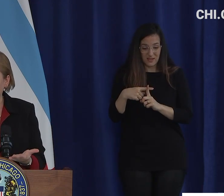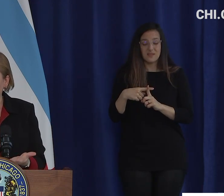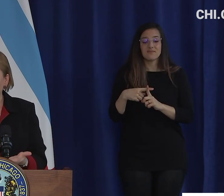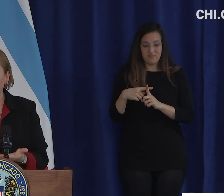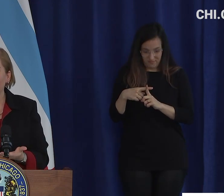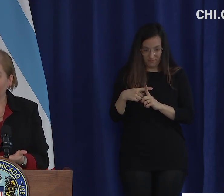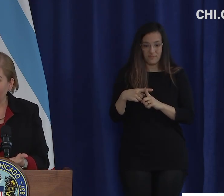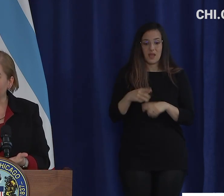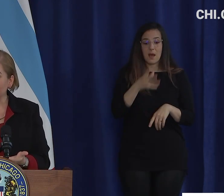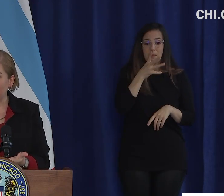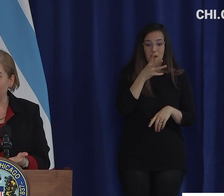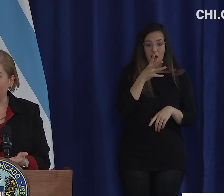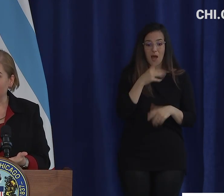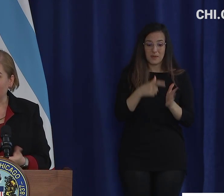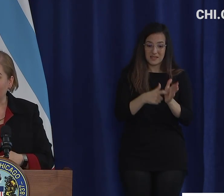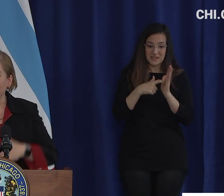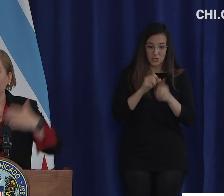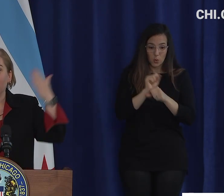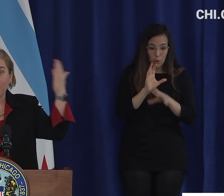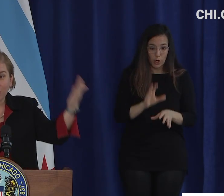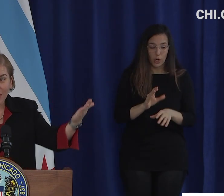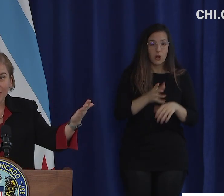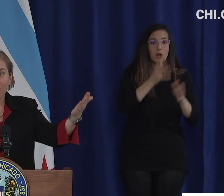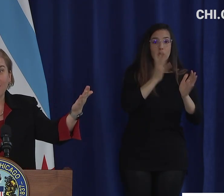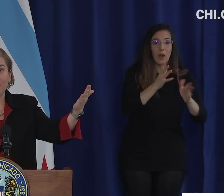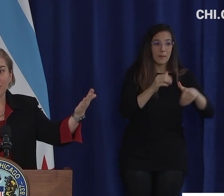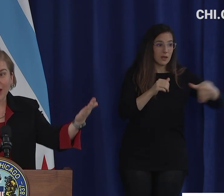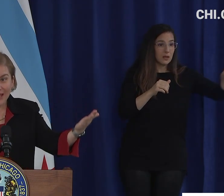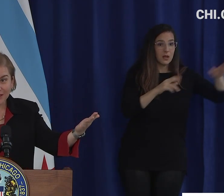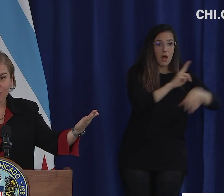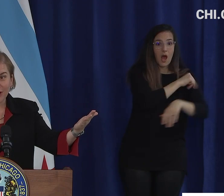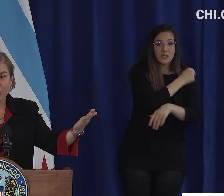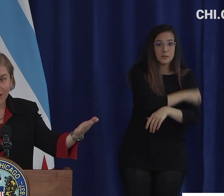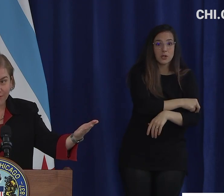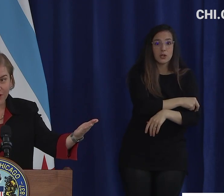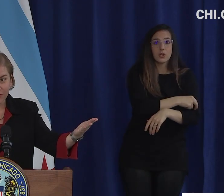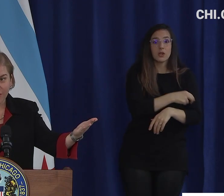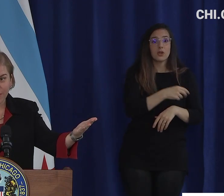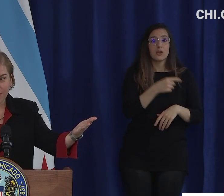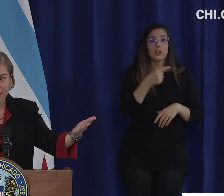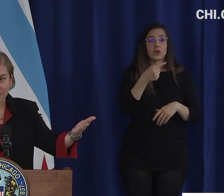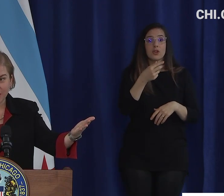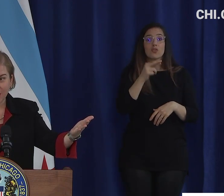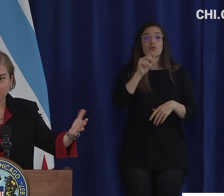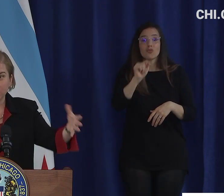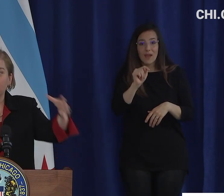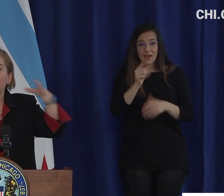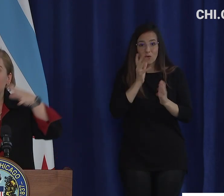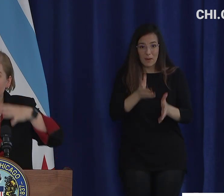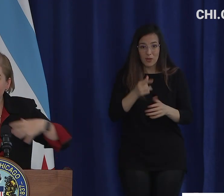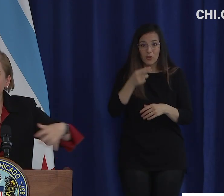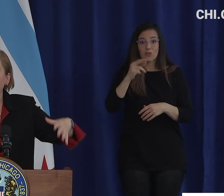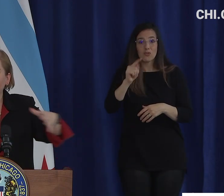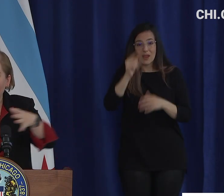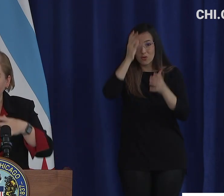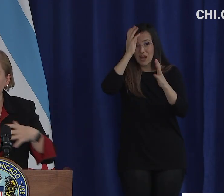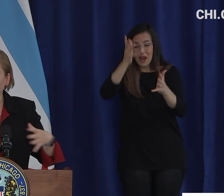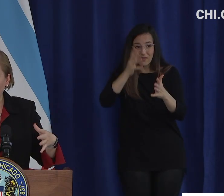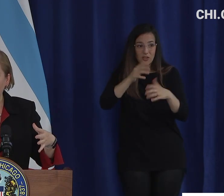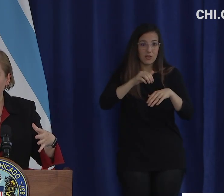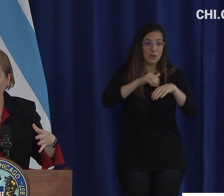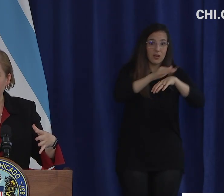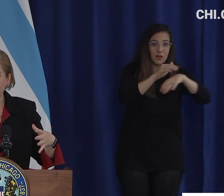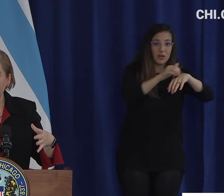the caretaker. The grandma's been admitted to the hospital. The great-grandmother and the great-grandfather have been admitted to the hospital. You see a lot